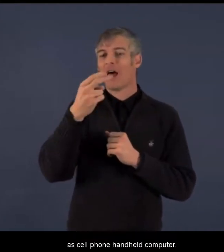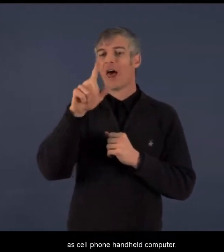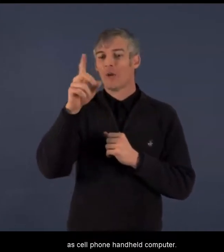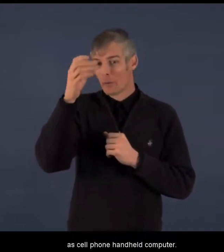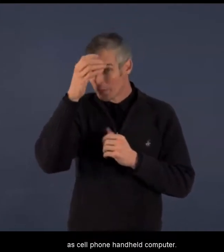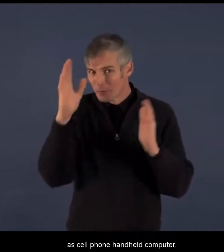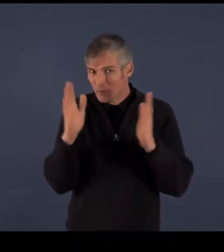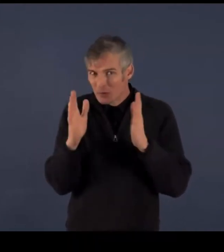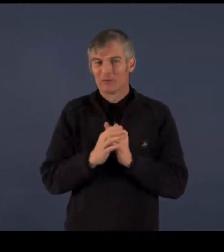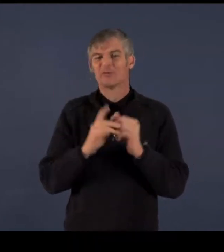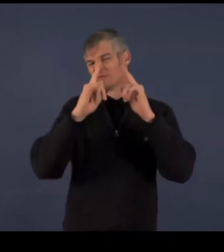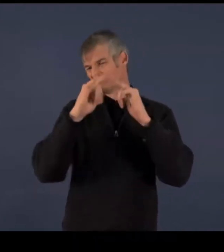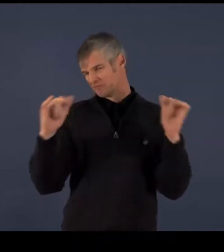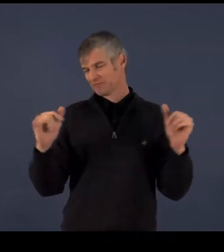handheld computer, etc.